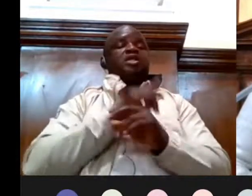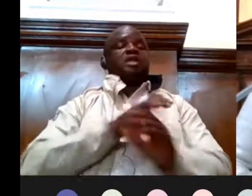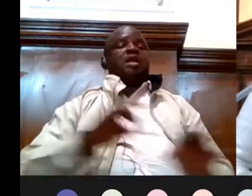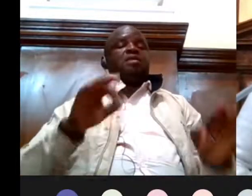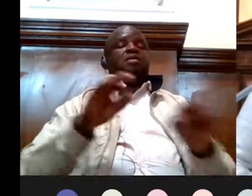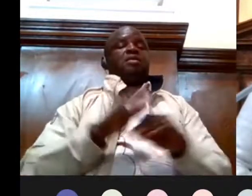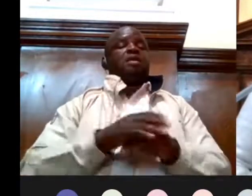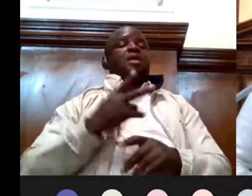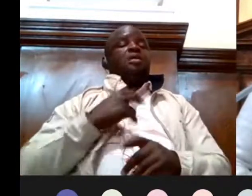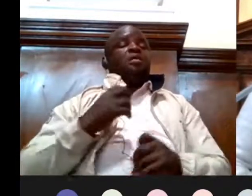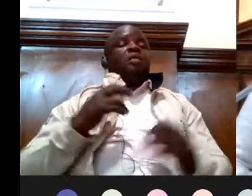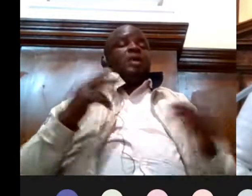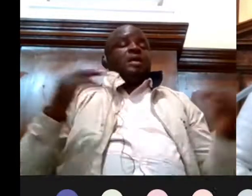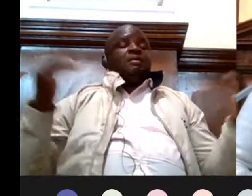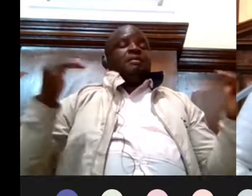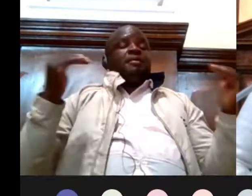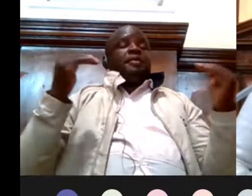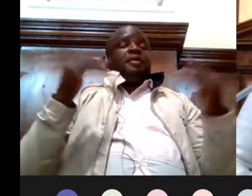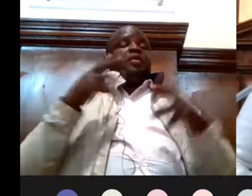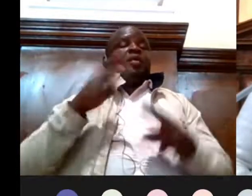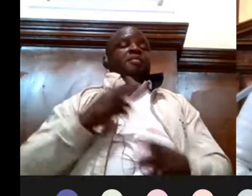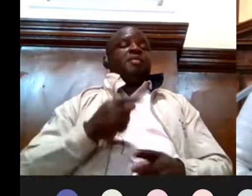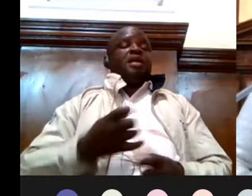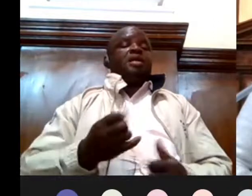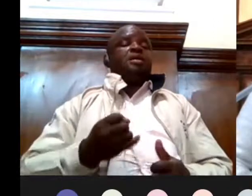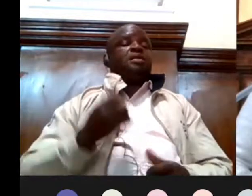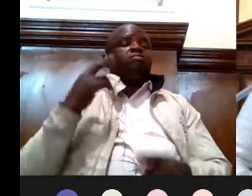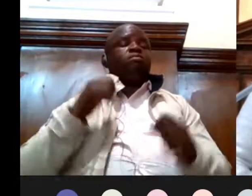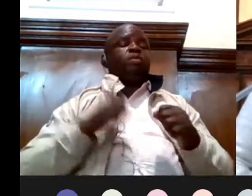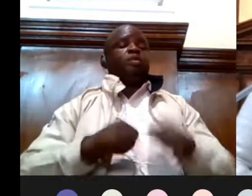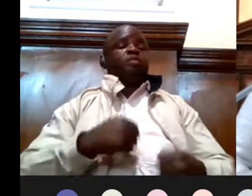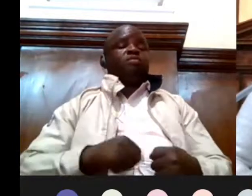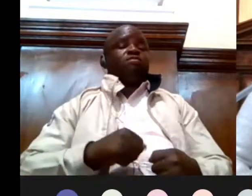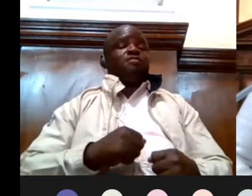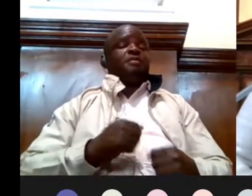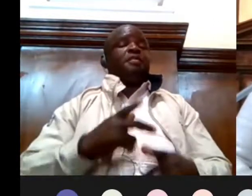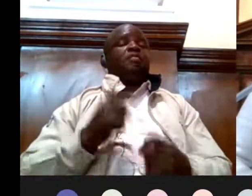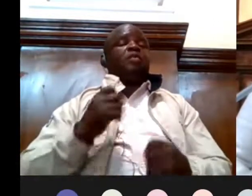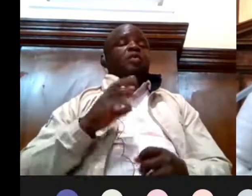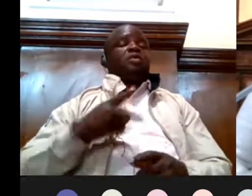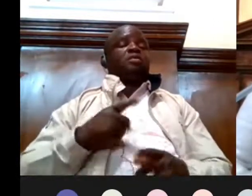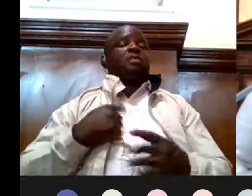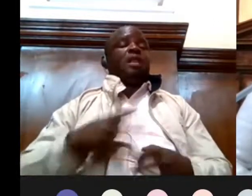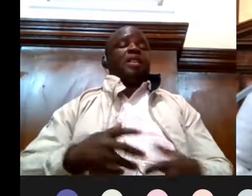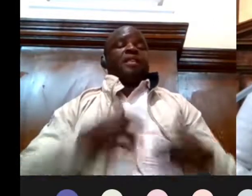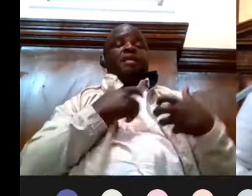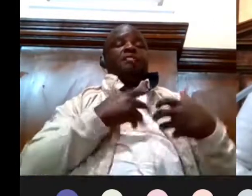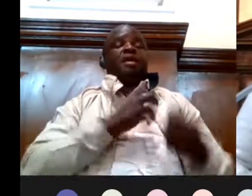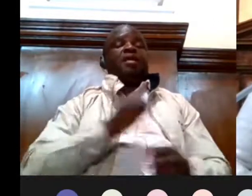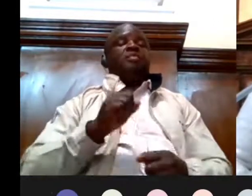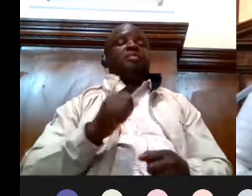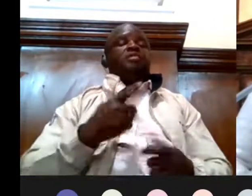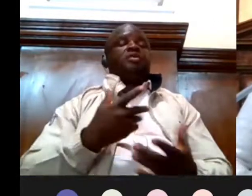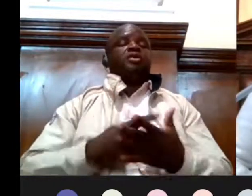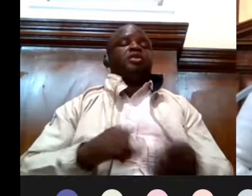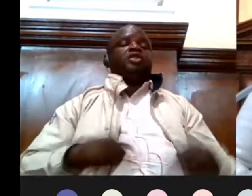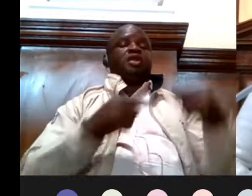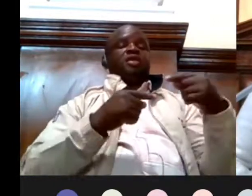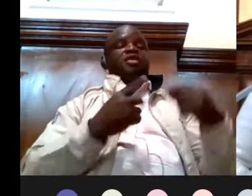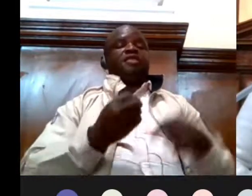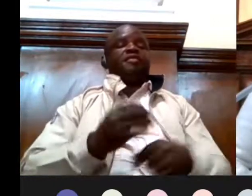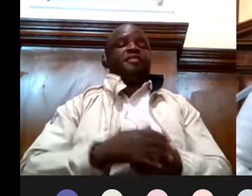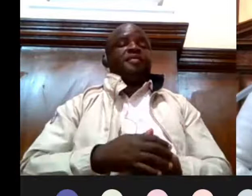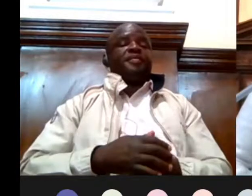of human silence. I sense the rumble of their storm and feel fury of their revolt, close